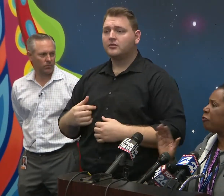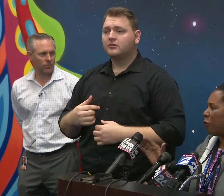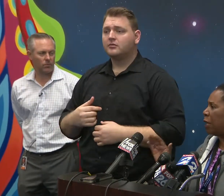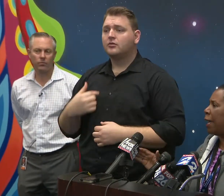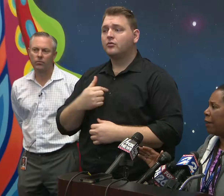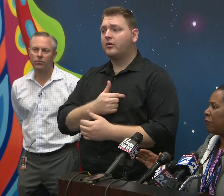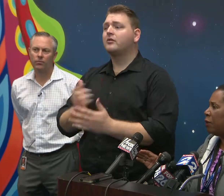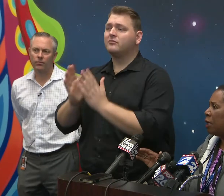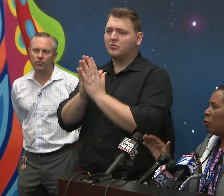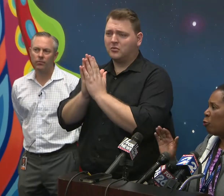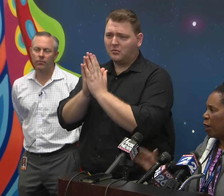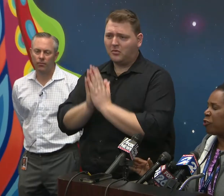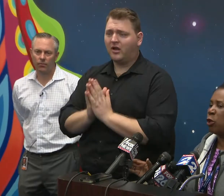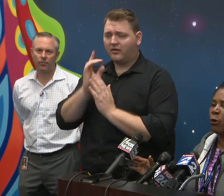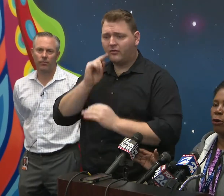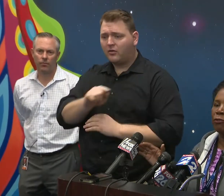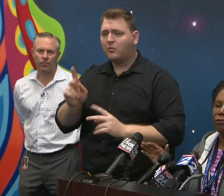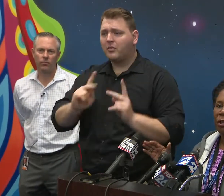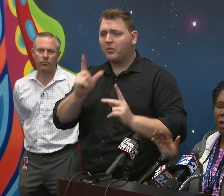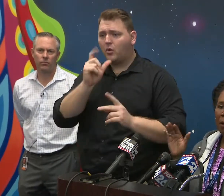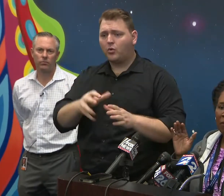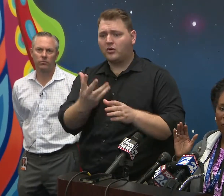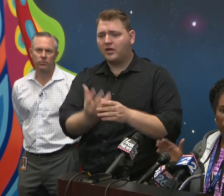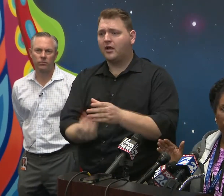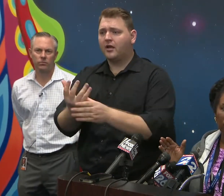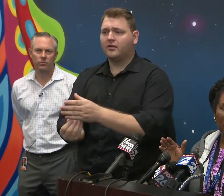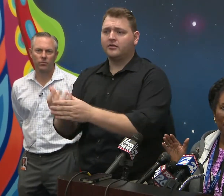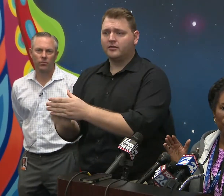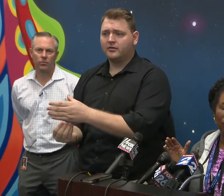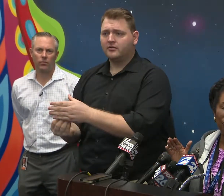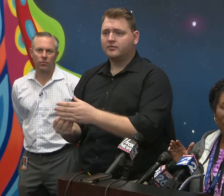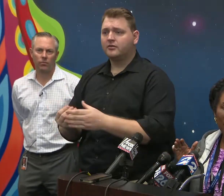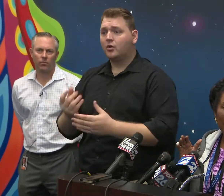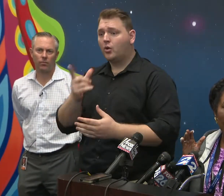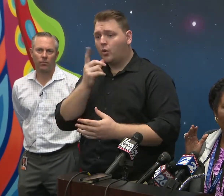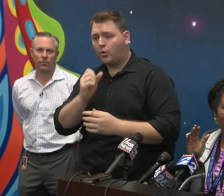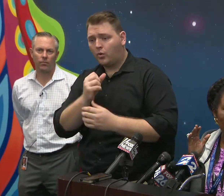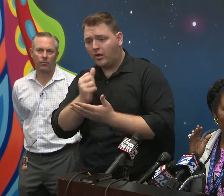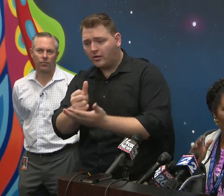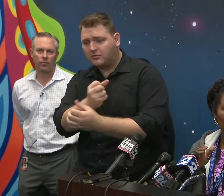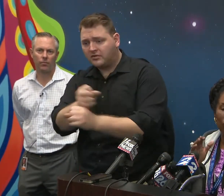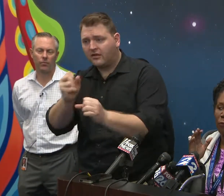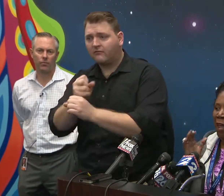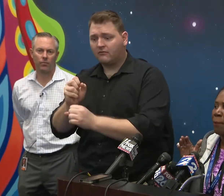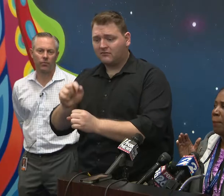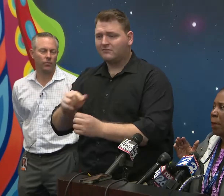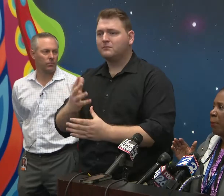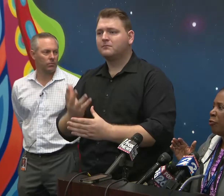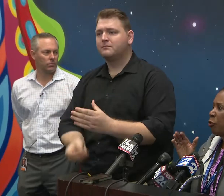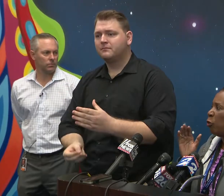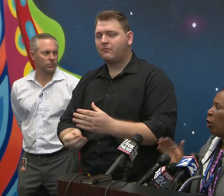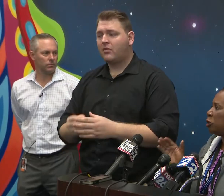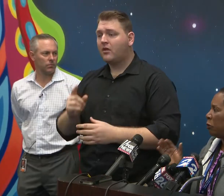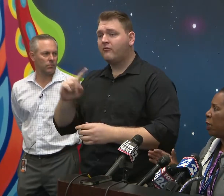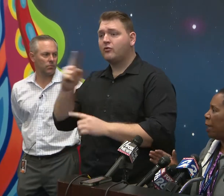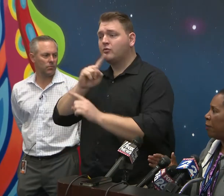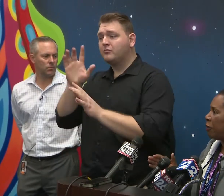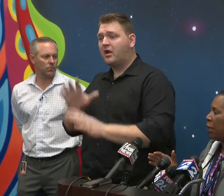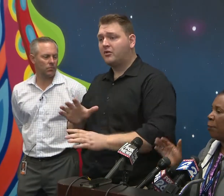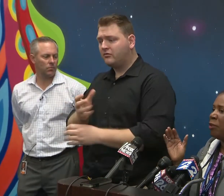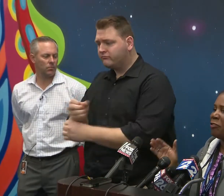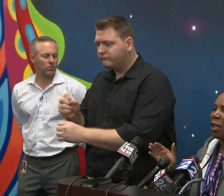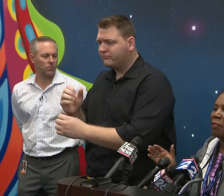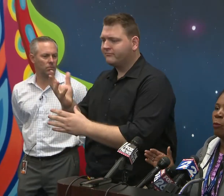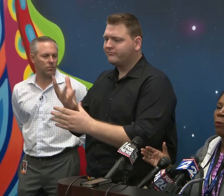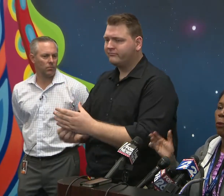who lost their lives, rescuers, first responders, and those family members who lost their lives.